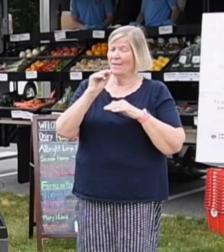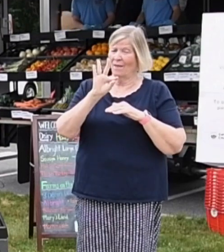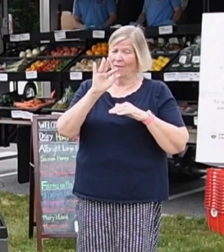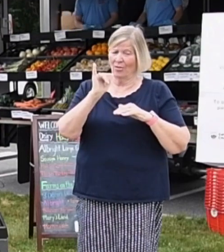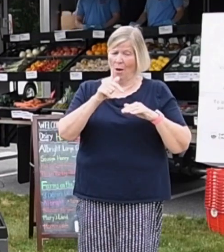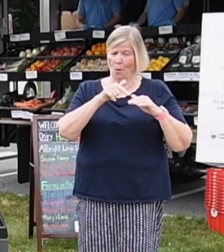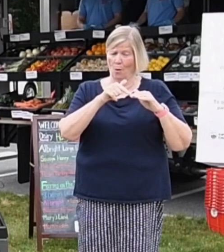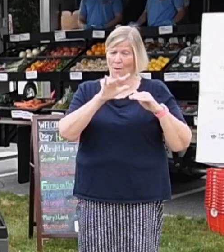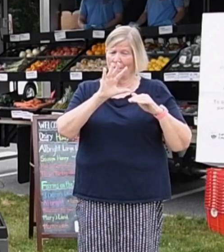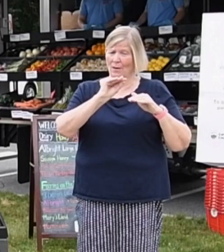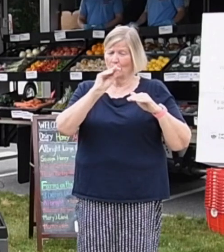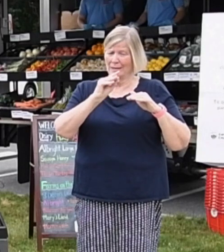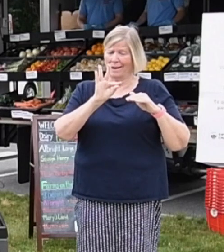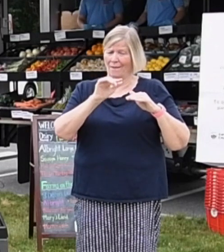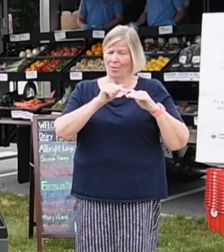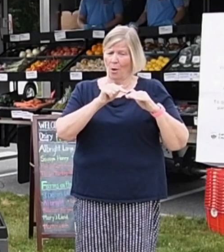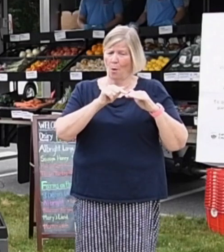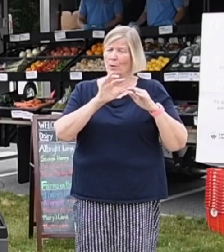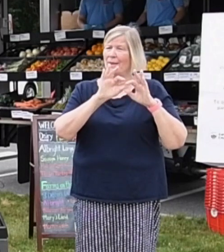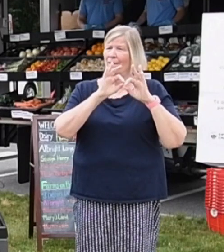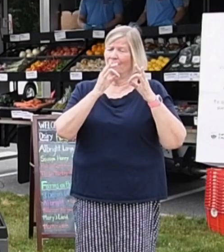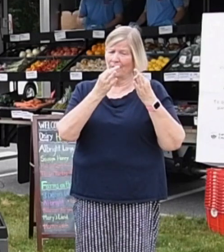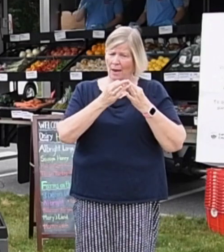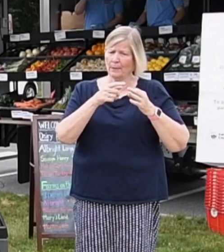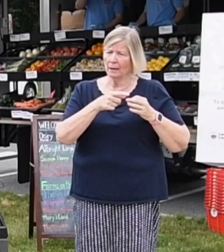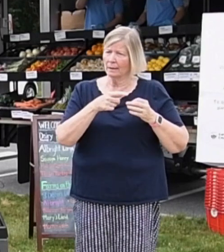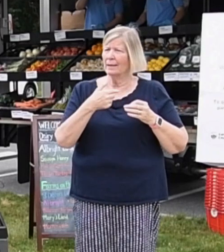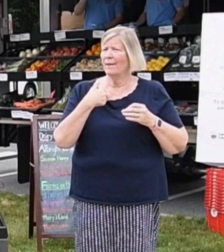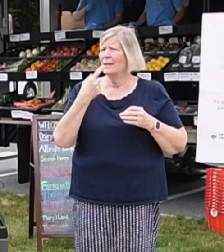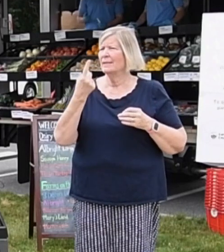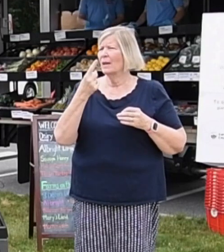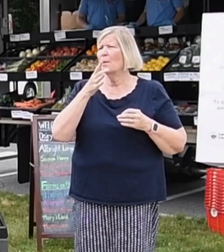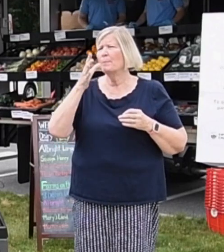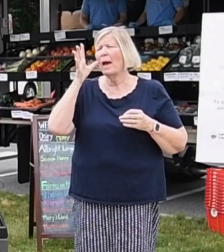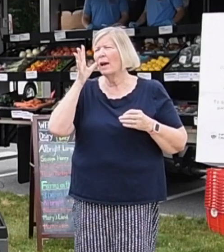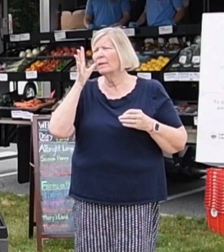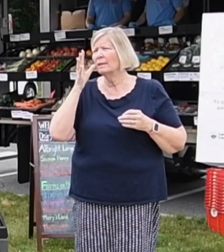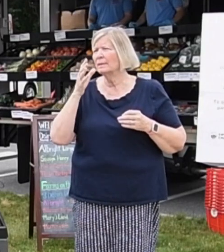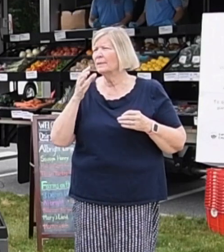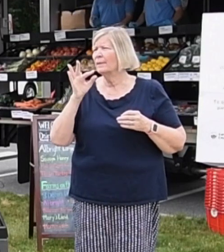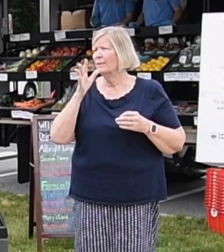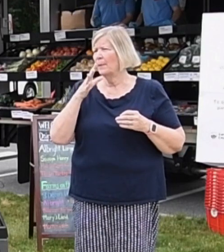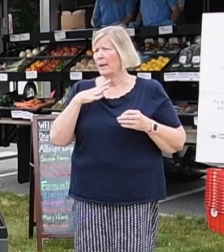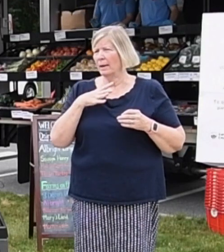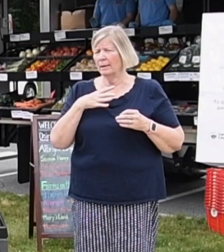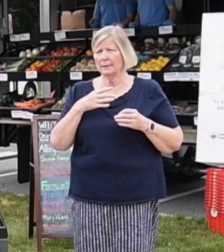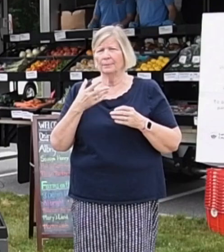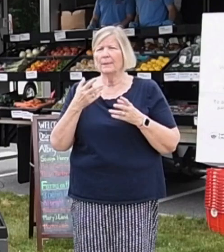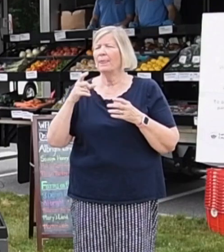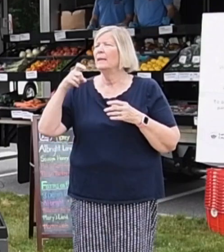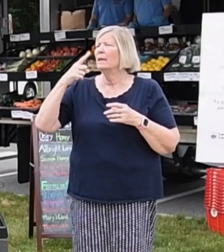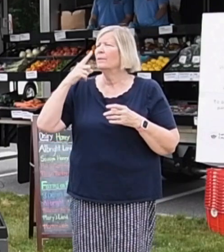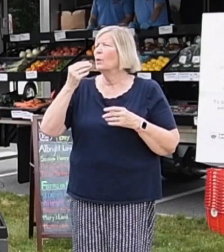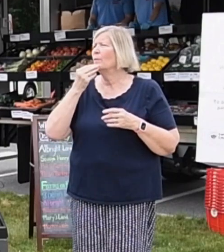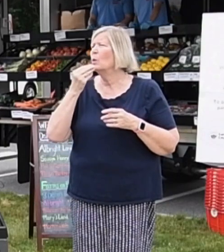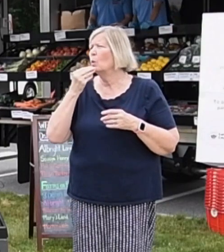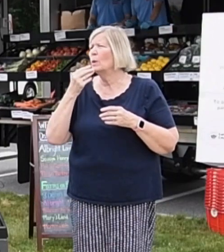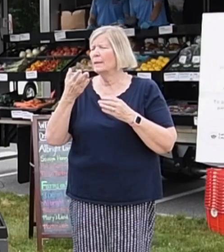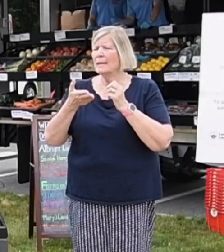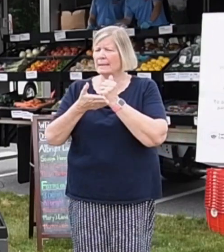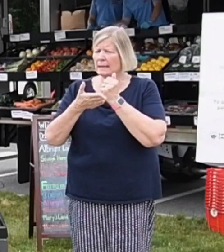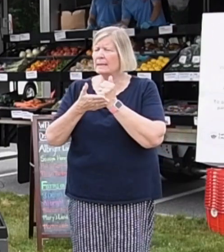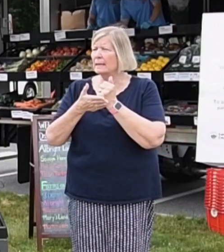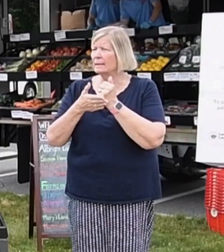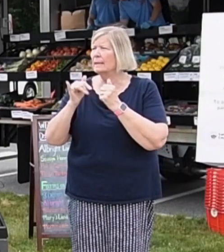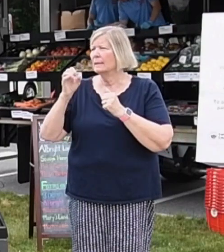families are led by single-parent females. The need for food assistance, as you've already heard, is real in Howard County. And it's not just